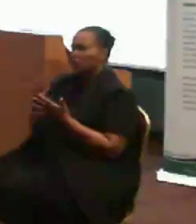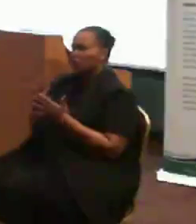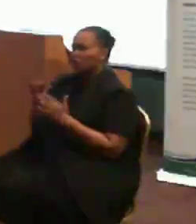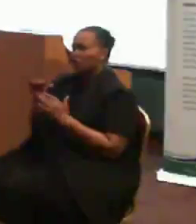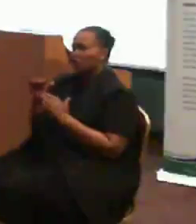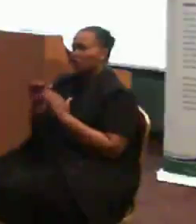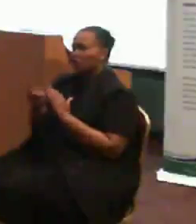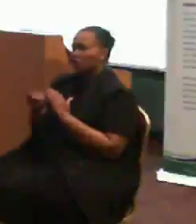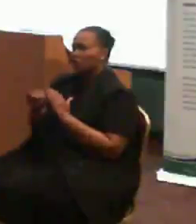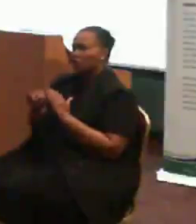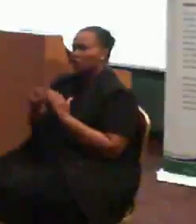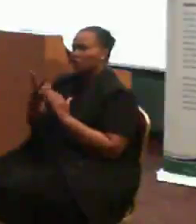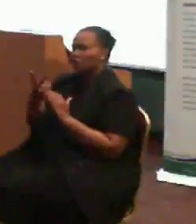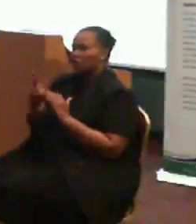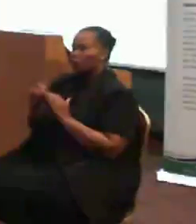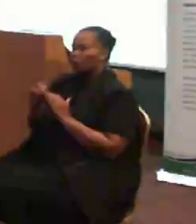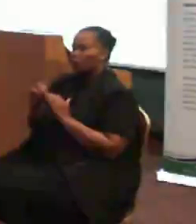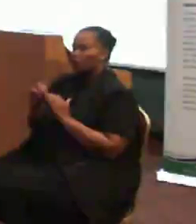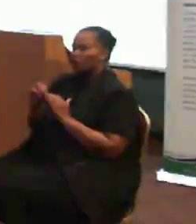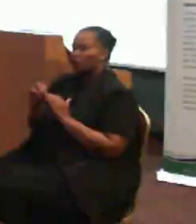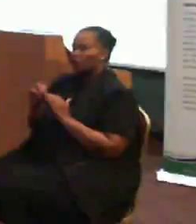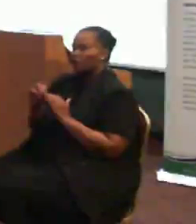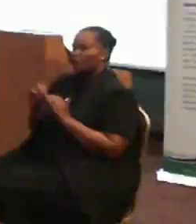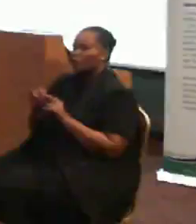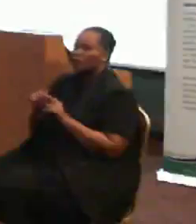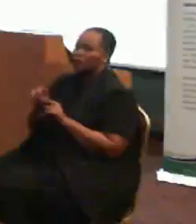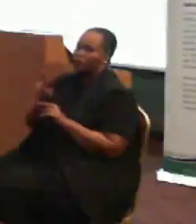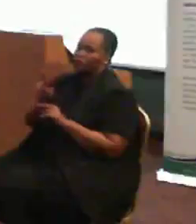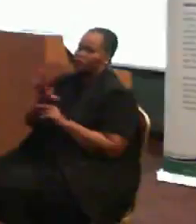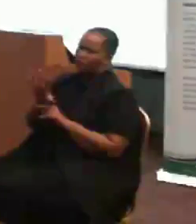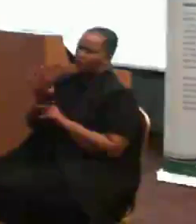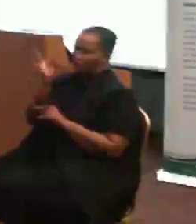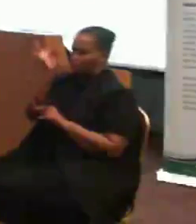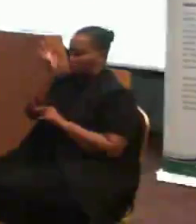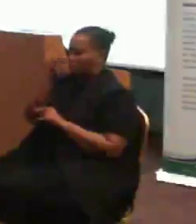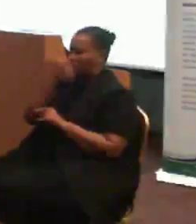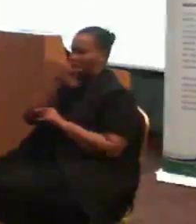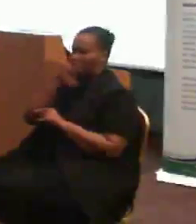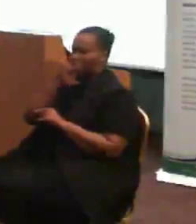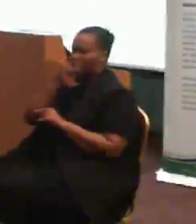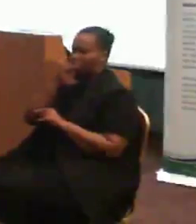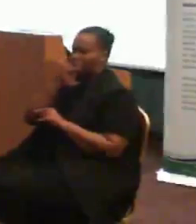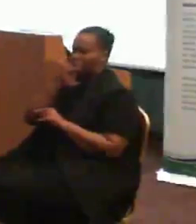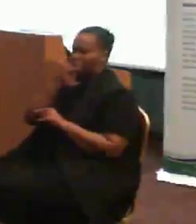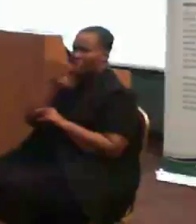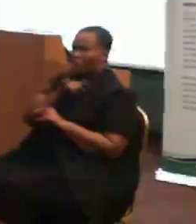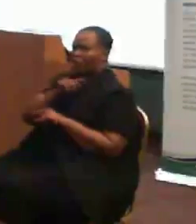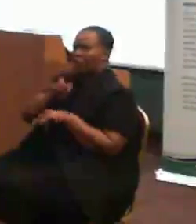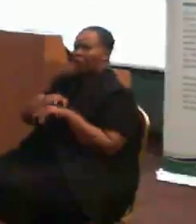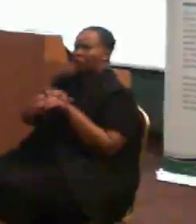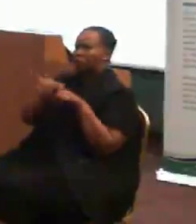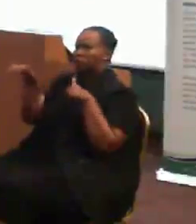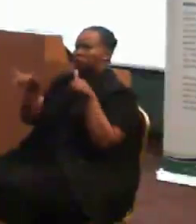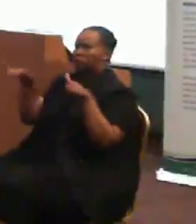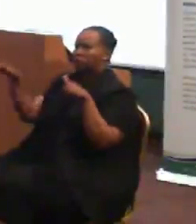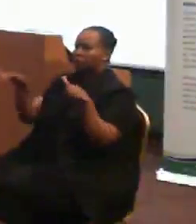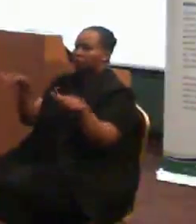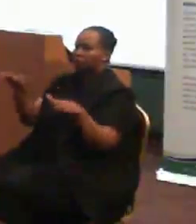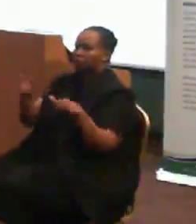it to 20 minutes, but we can take 25 minutes for lunch so that we don't miss our flights back to